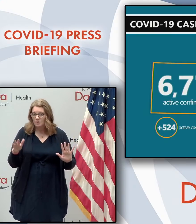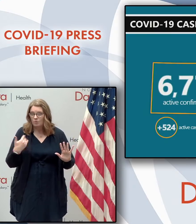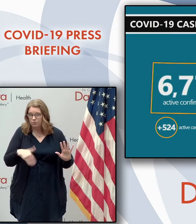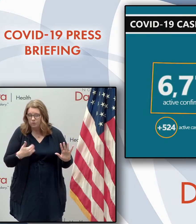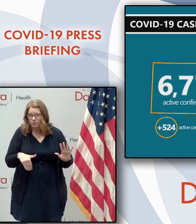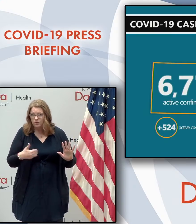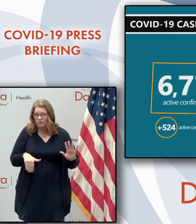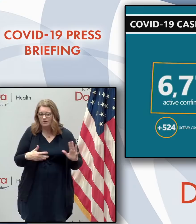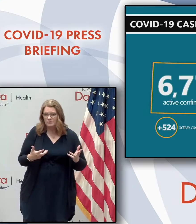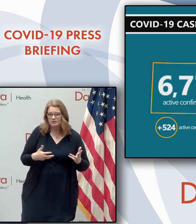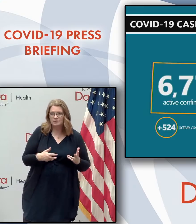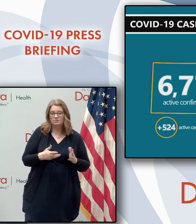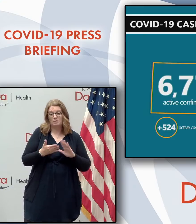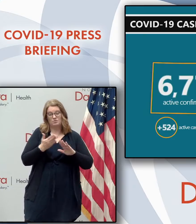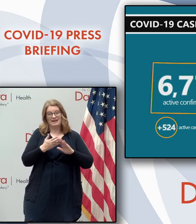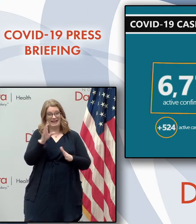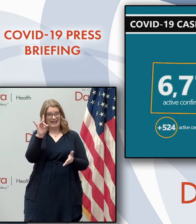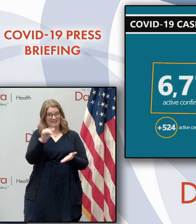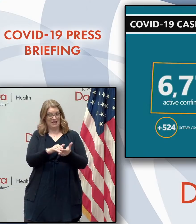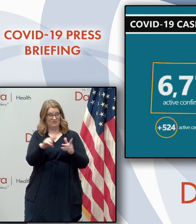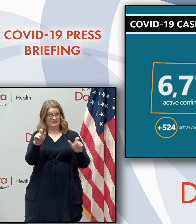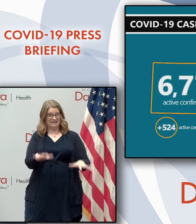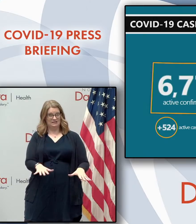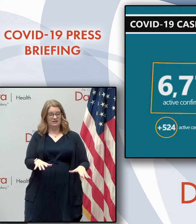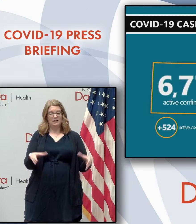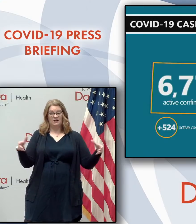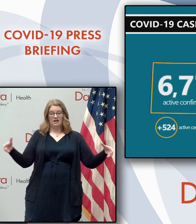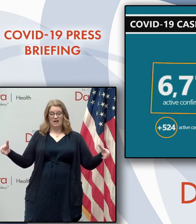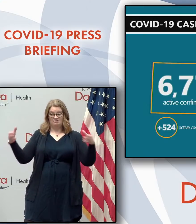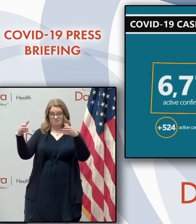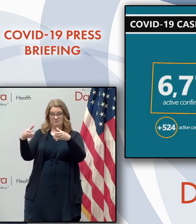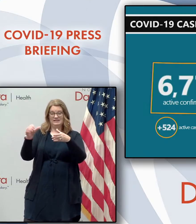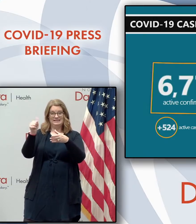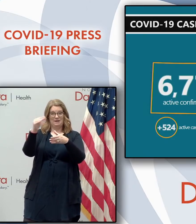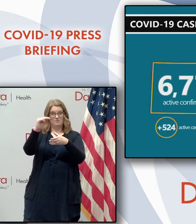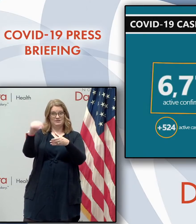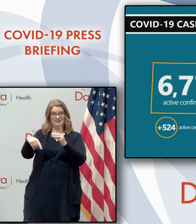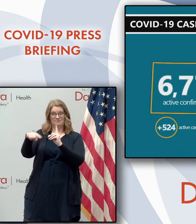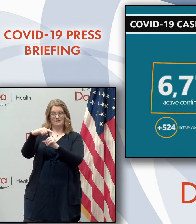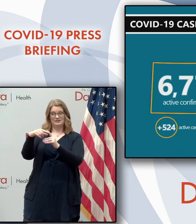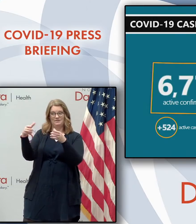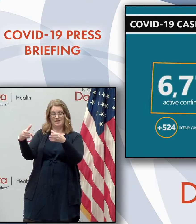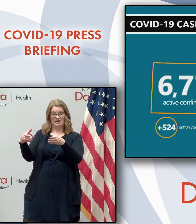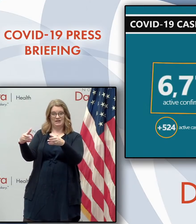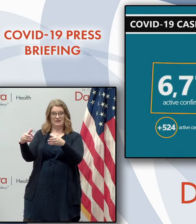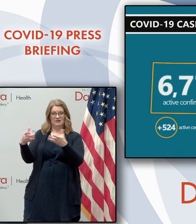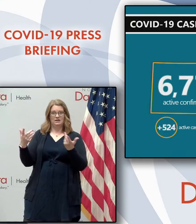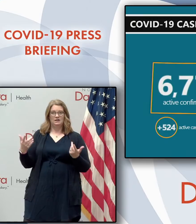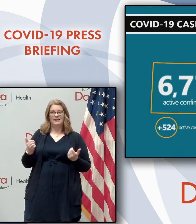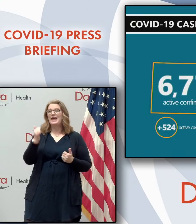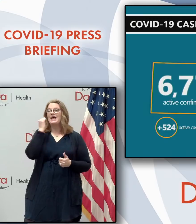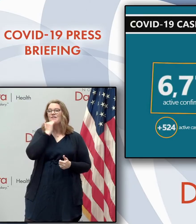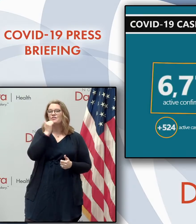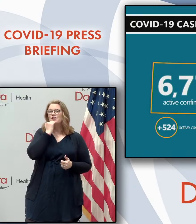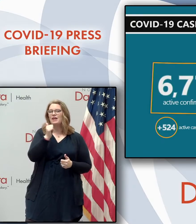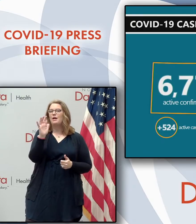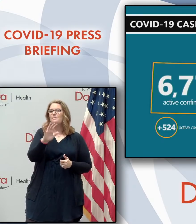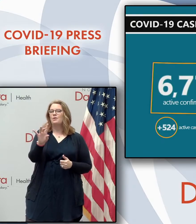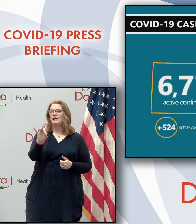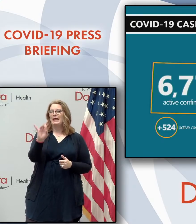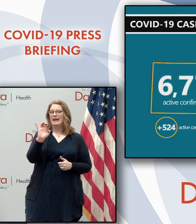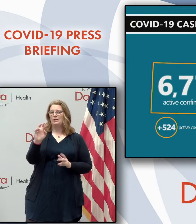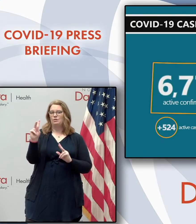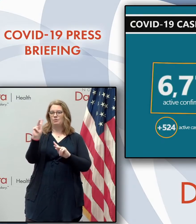doing 8,000 tests a day at a 10% positivity rate, that means there's there's per day about 800